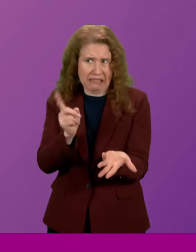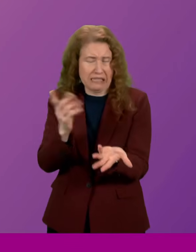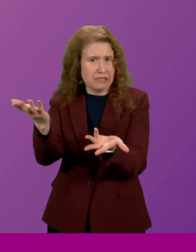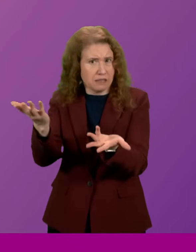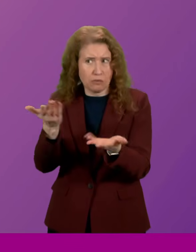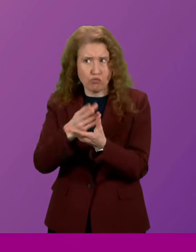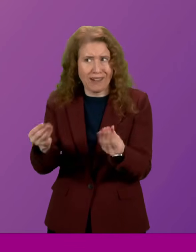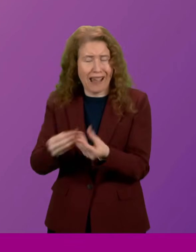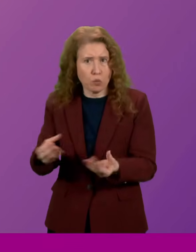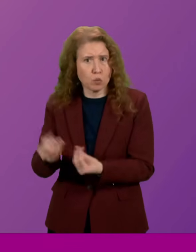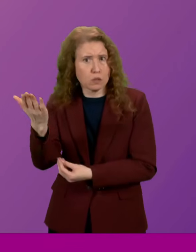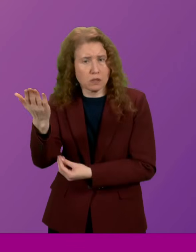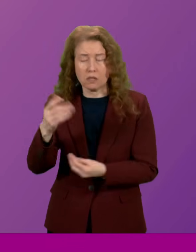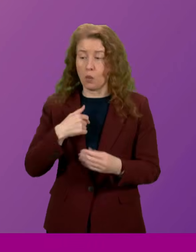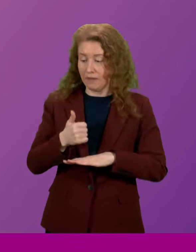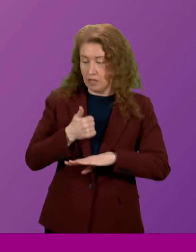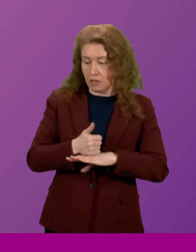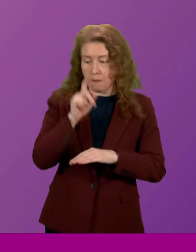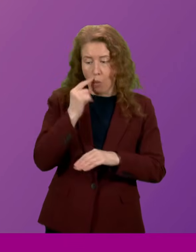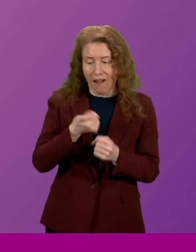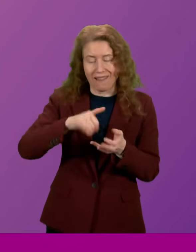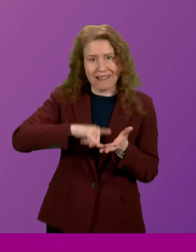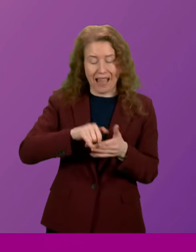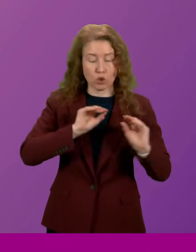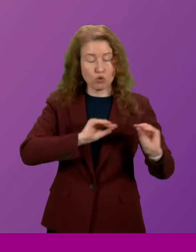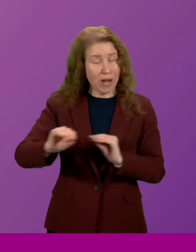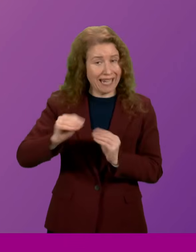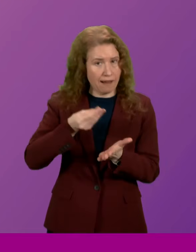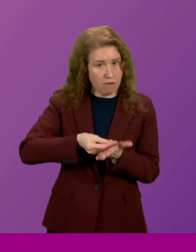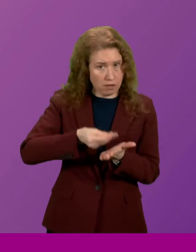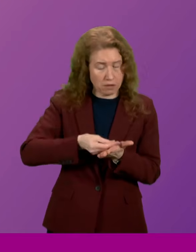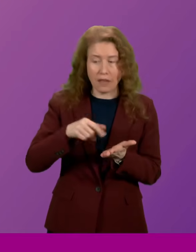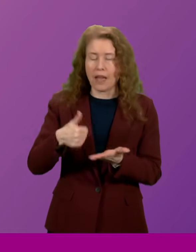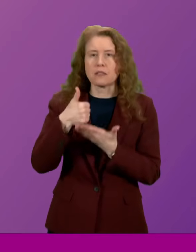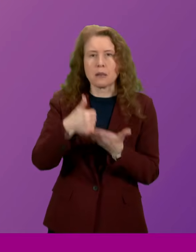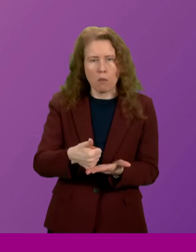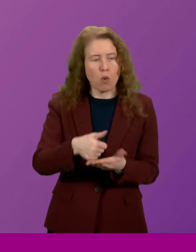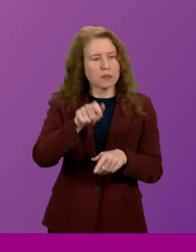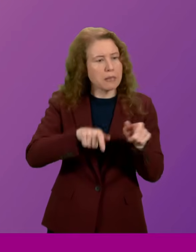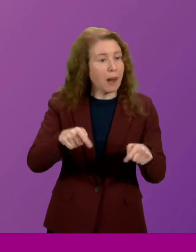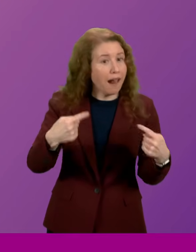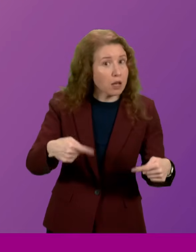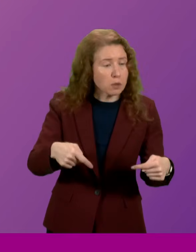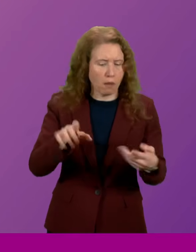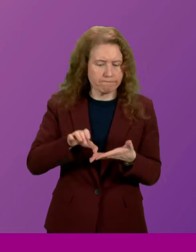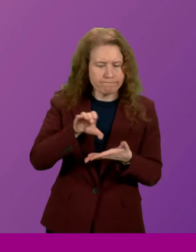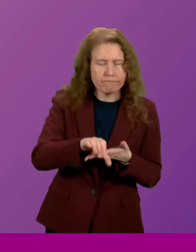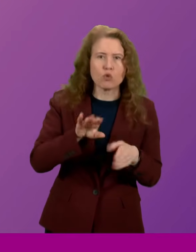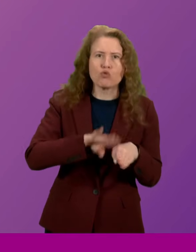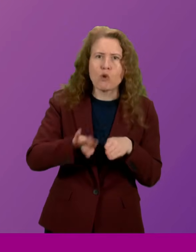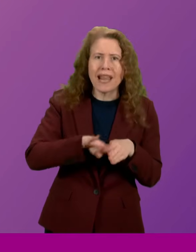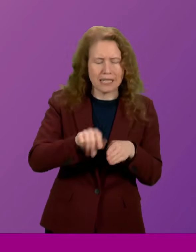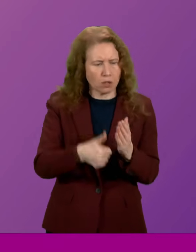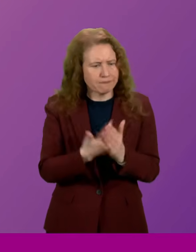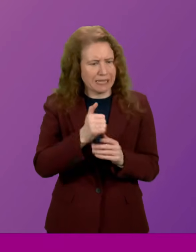have set up, for example, the Oil and Gas Transition Training Fund, which is supporting eligible workers with funding for training to build